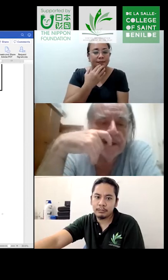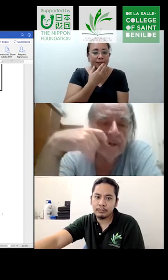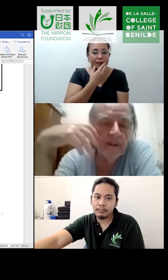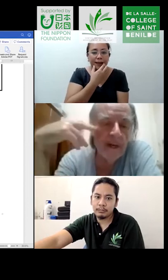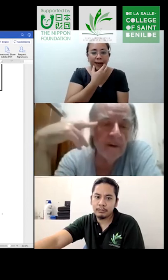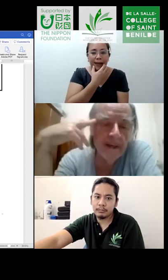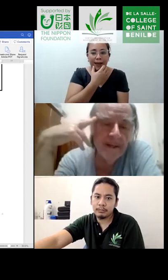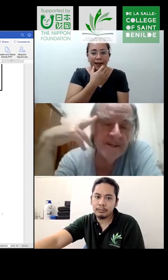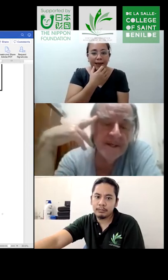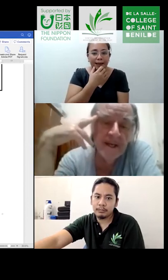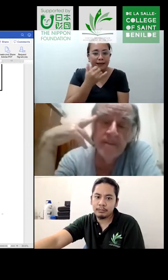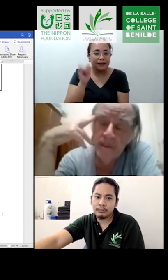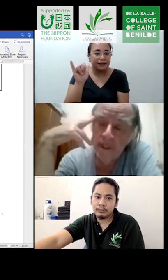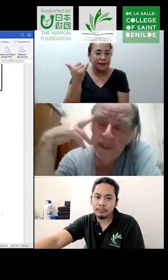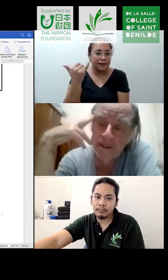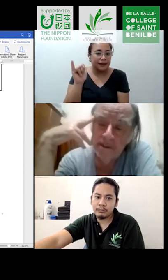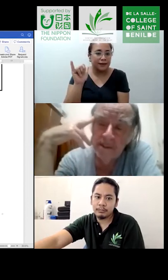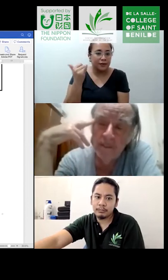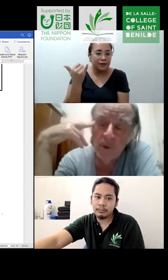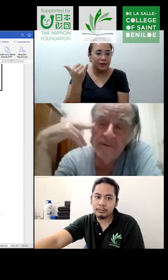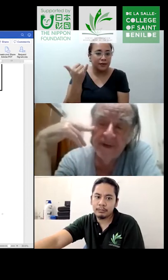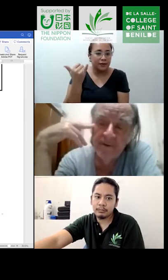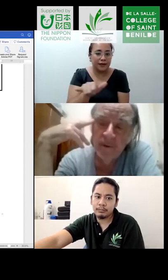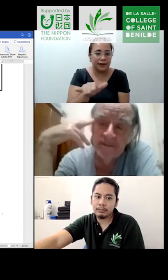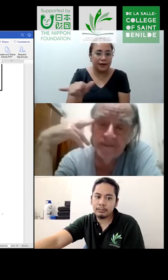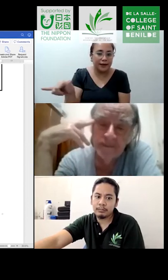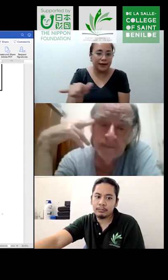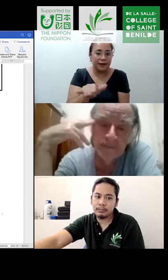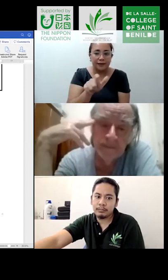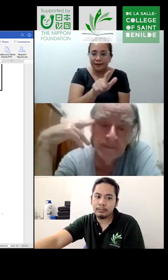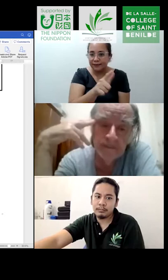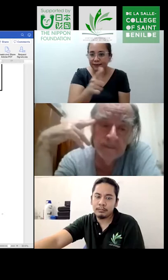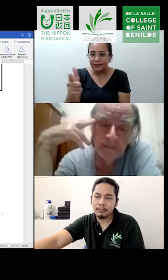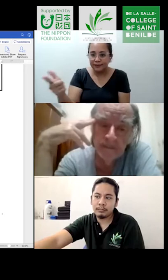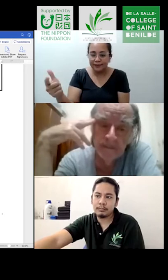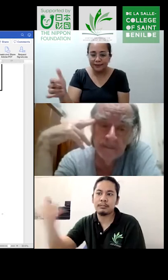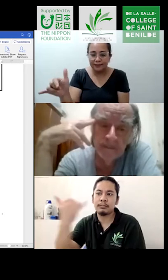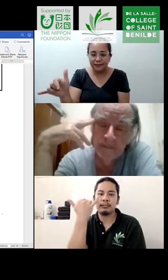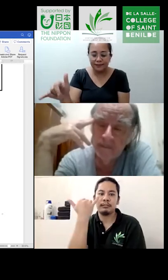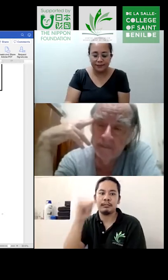All right, so yellow and same order for everyone.